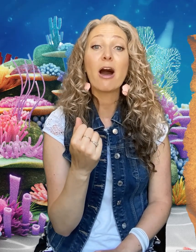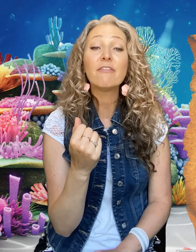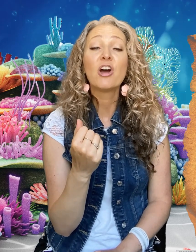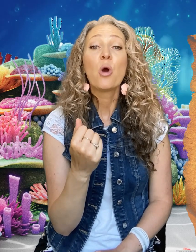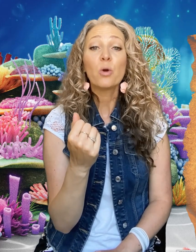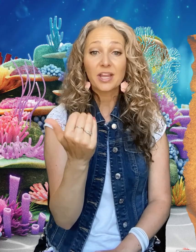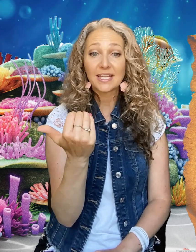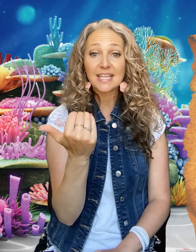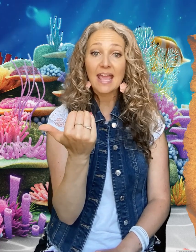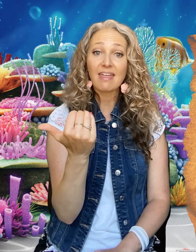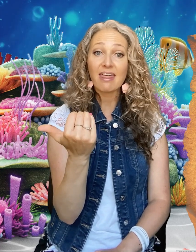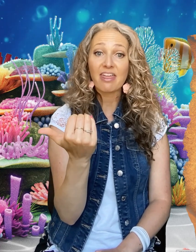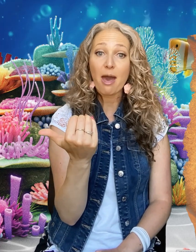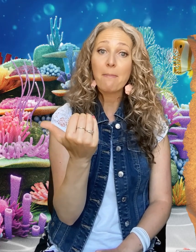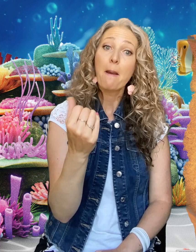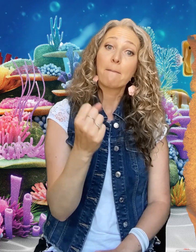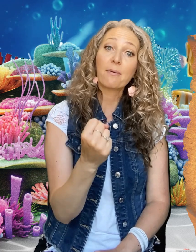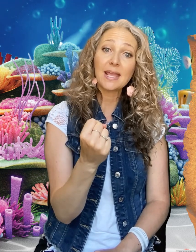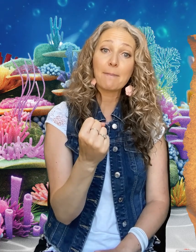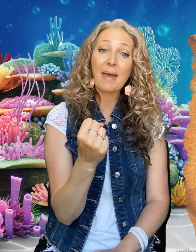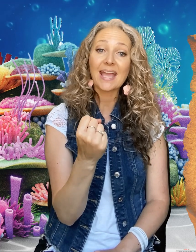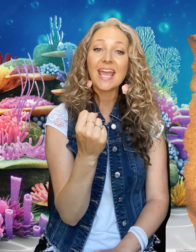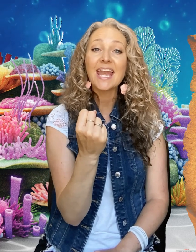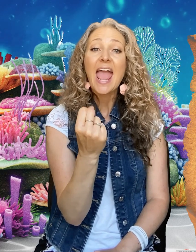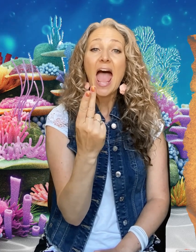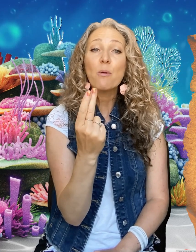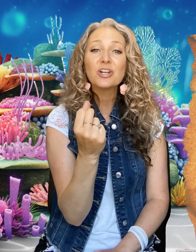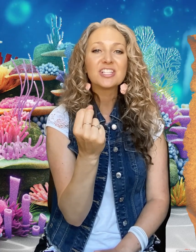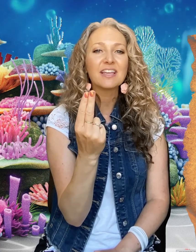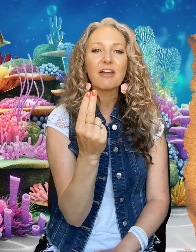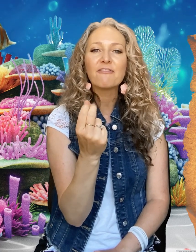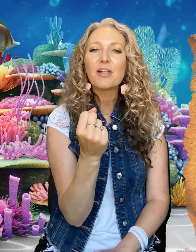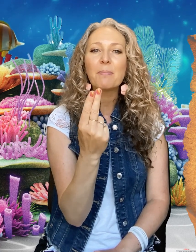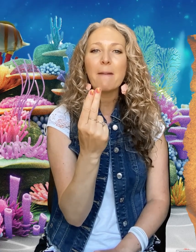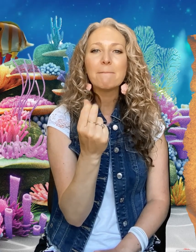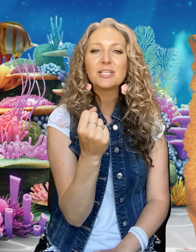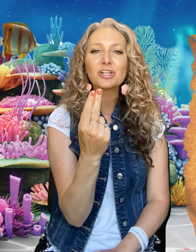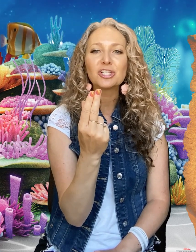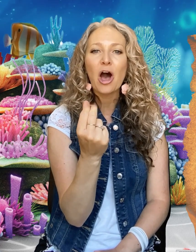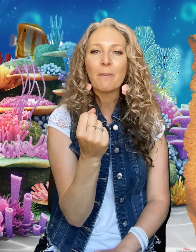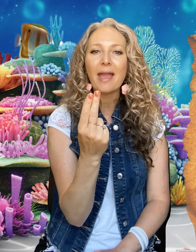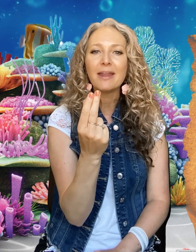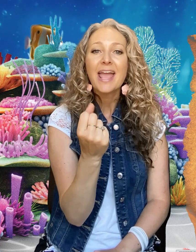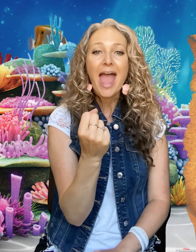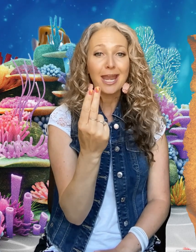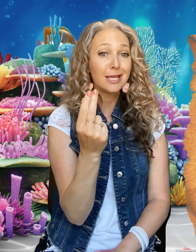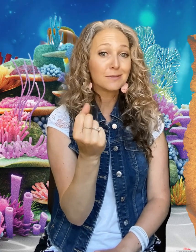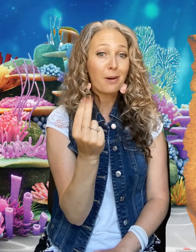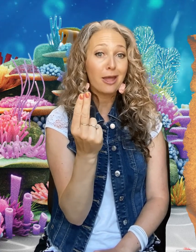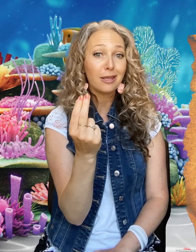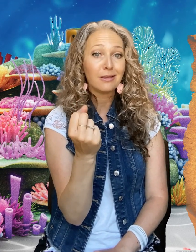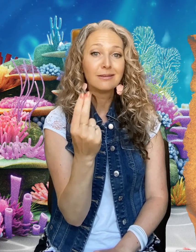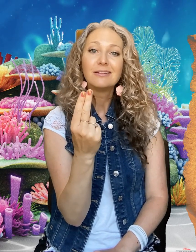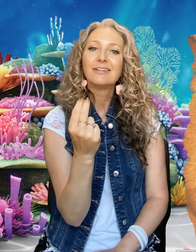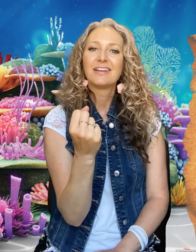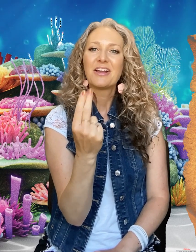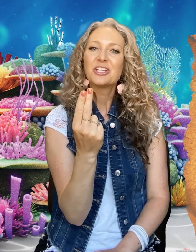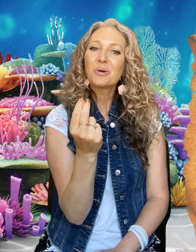12, we're going to take that thumb, bring it back in, and we're just going to flip up Mr. Tall Man and his buddy.